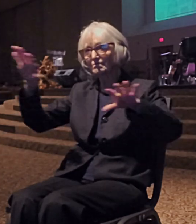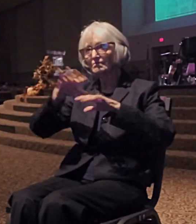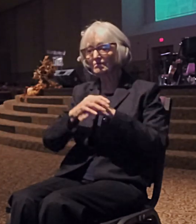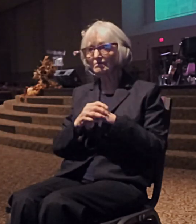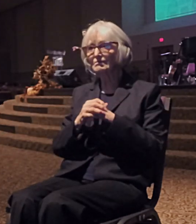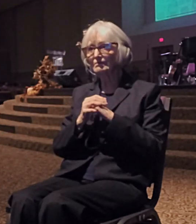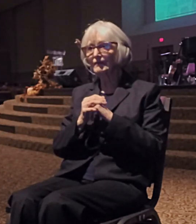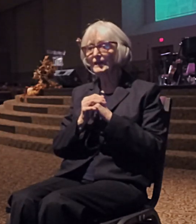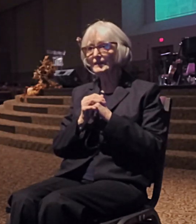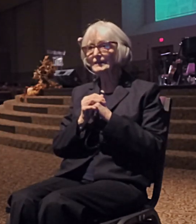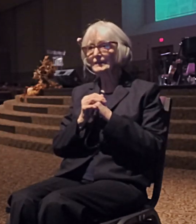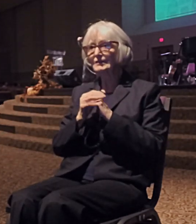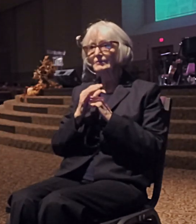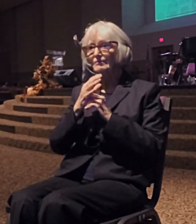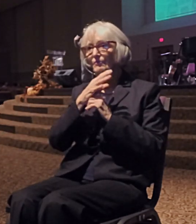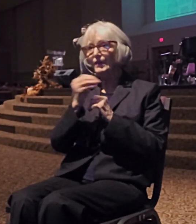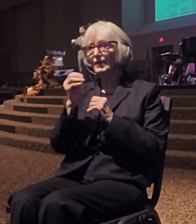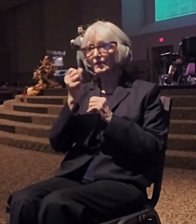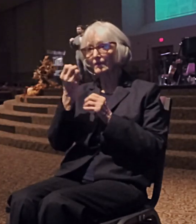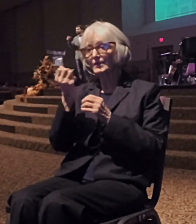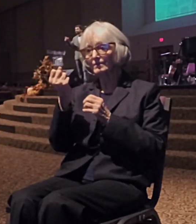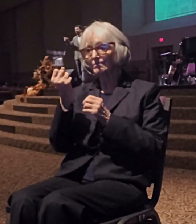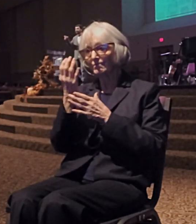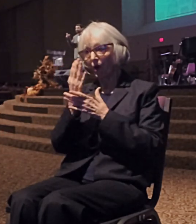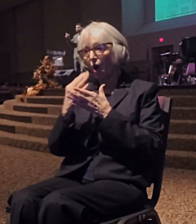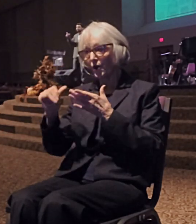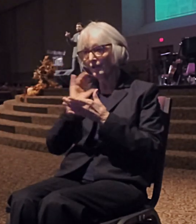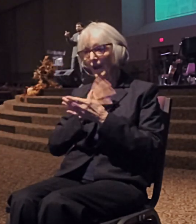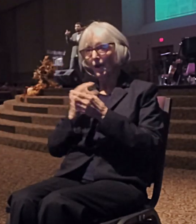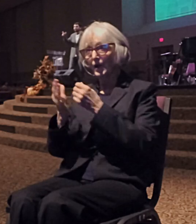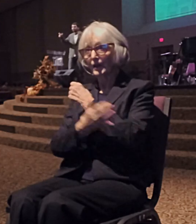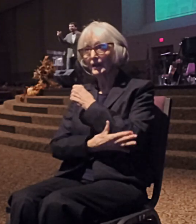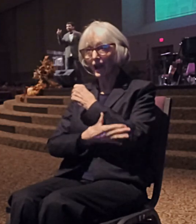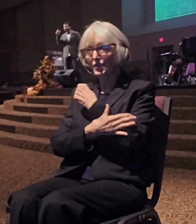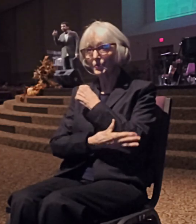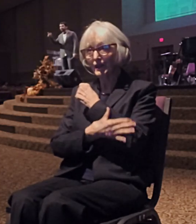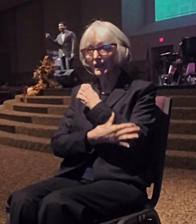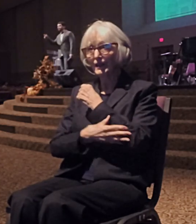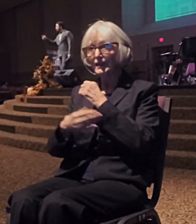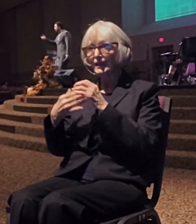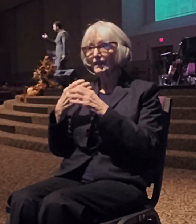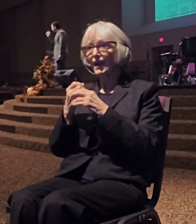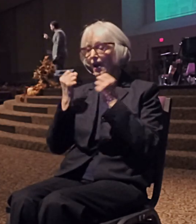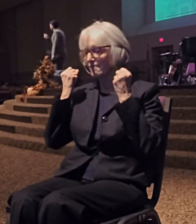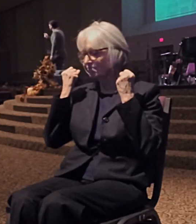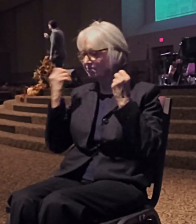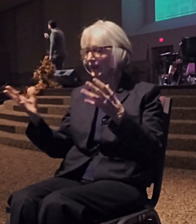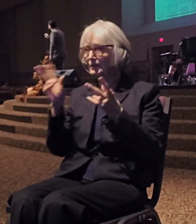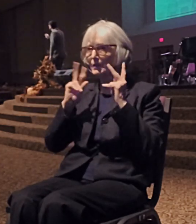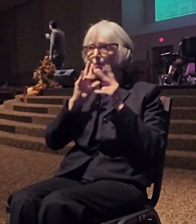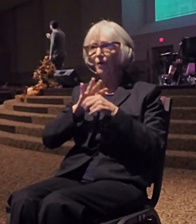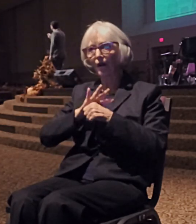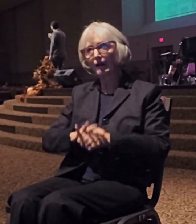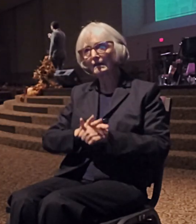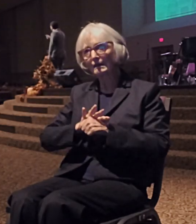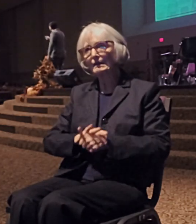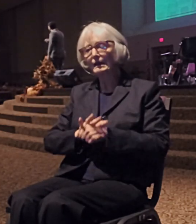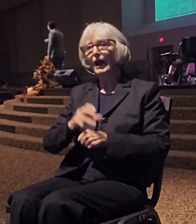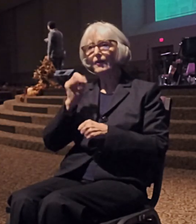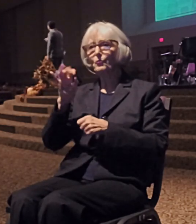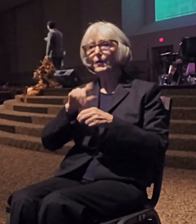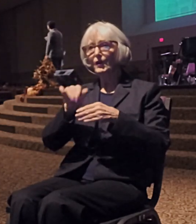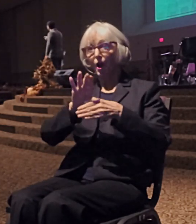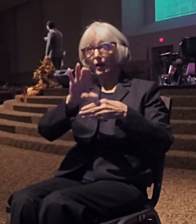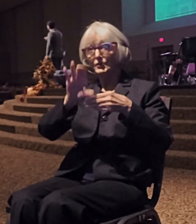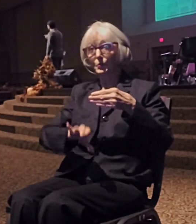In fact, few parts of our country can you look and find people who are not stressed about the consequences of what